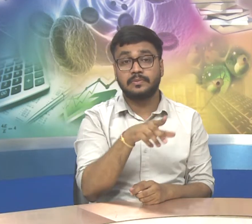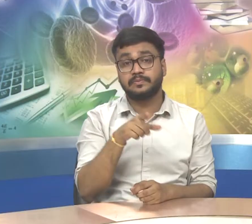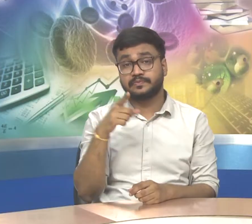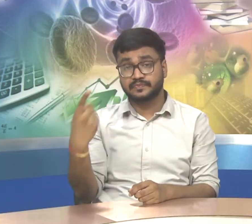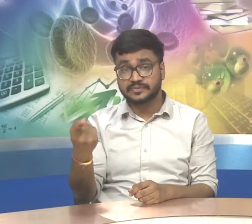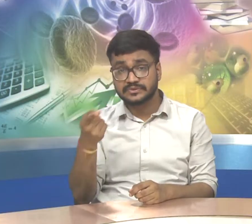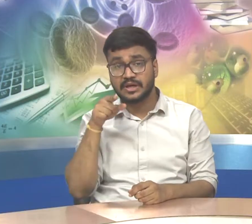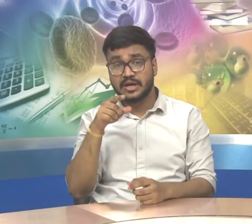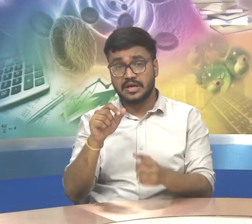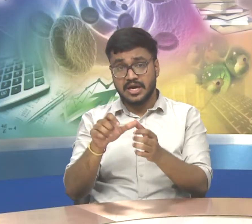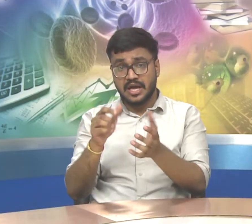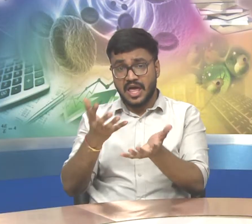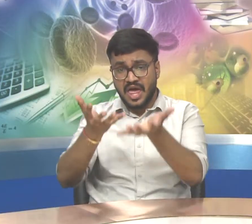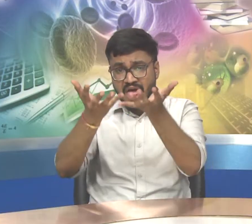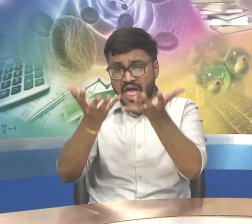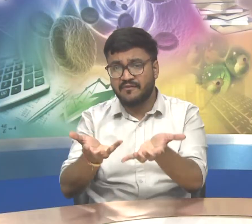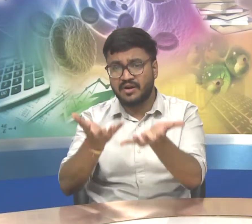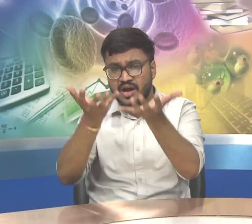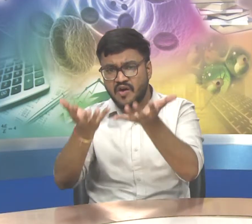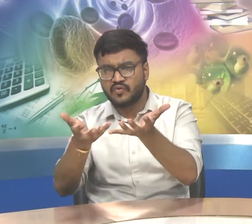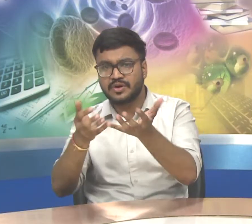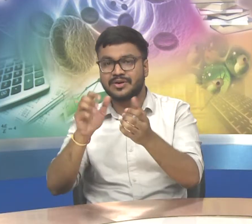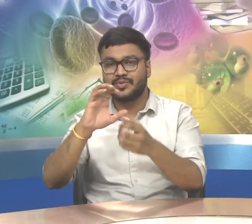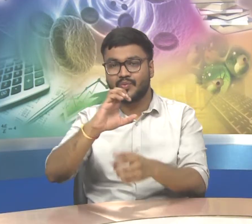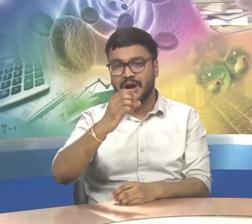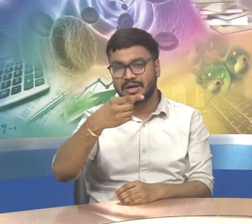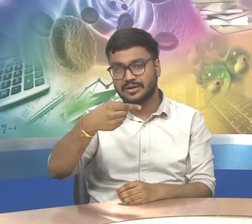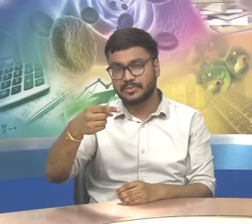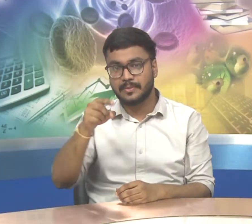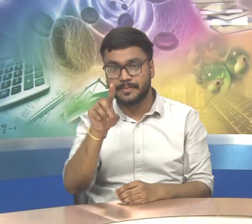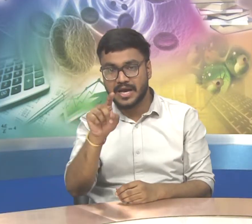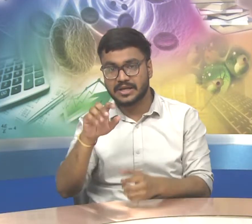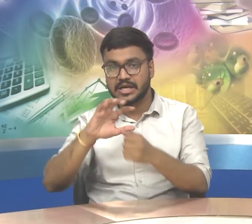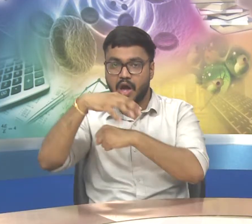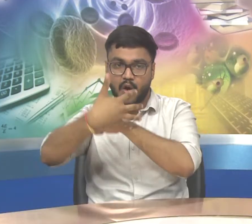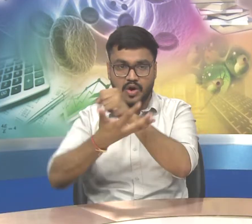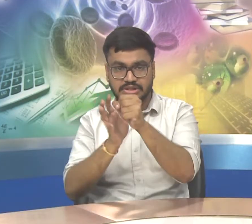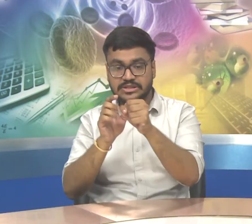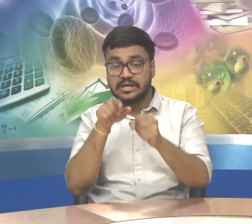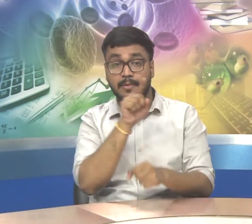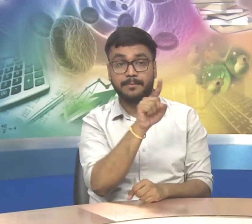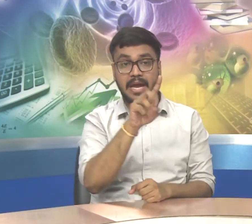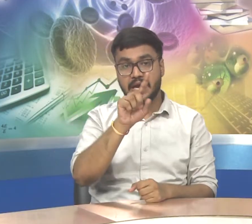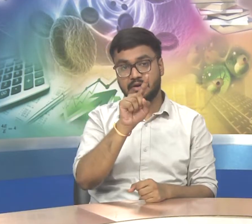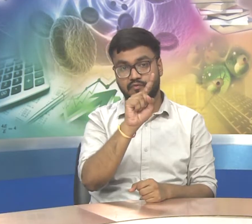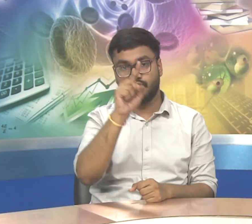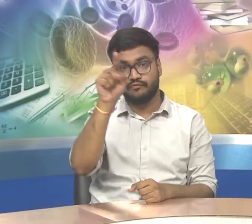One atomic mass unit, which is 1 AMU, is defined as